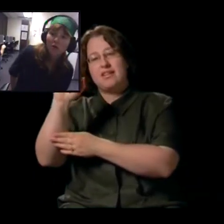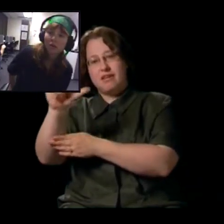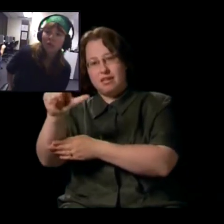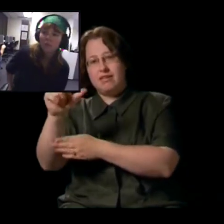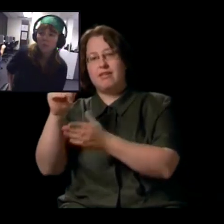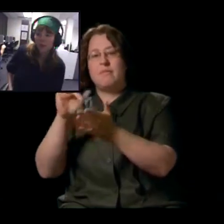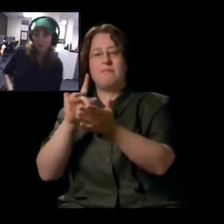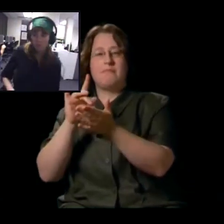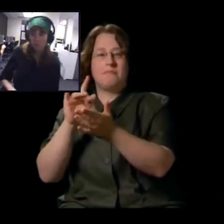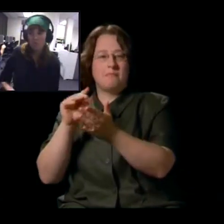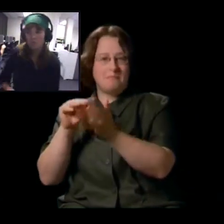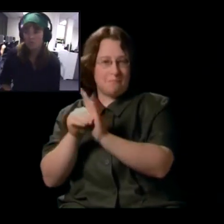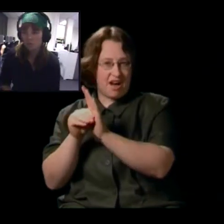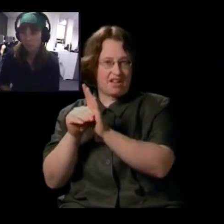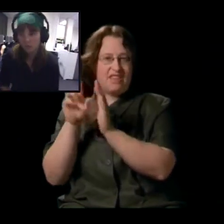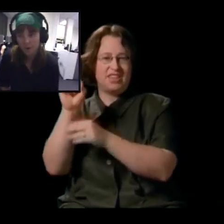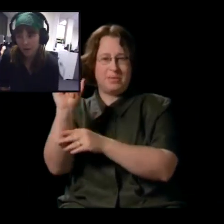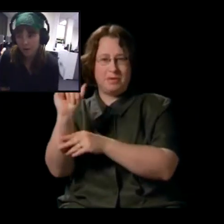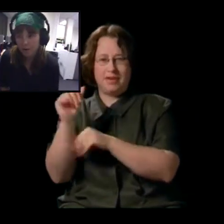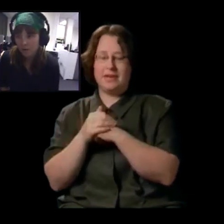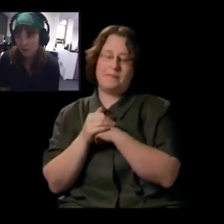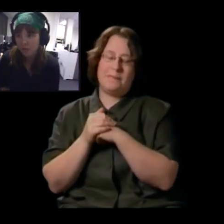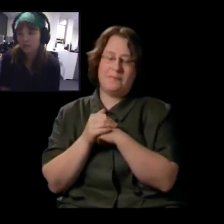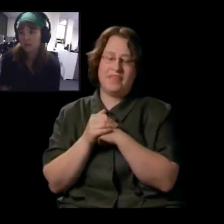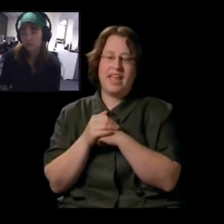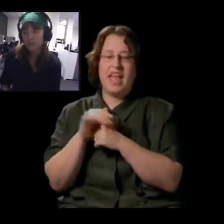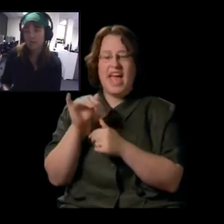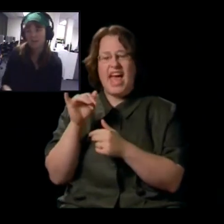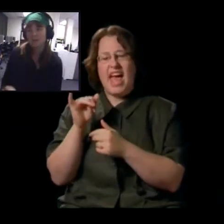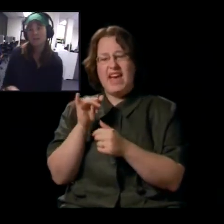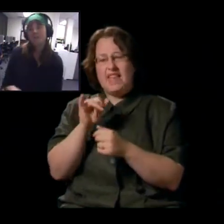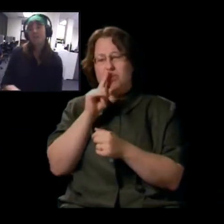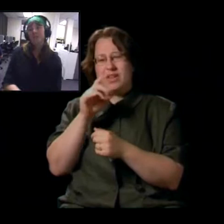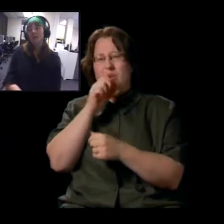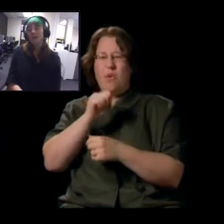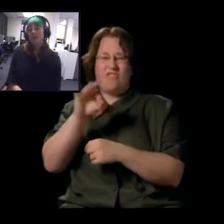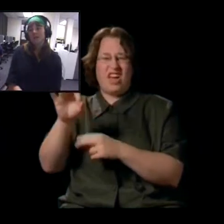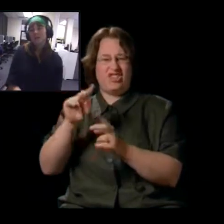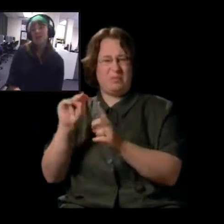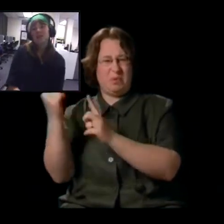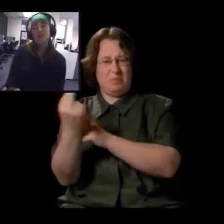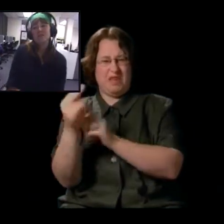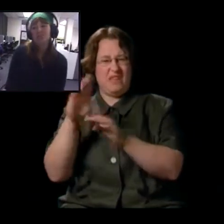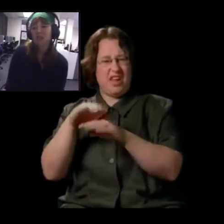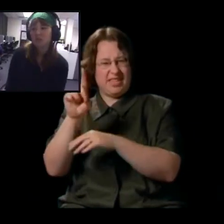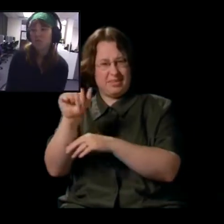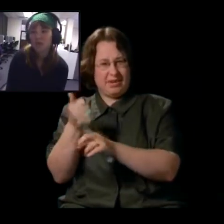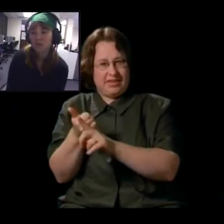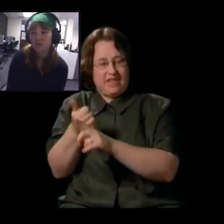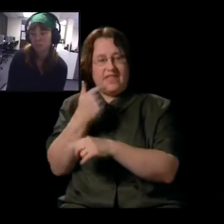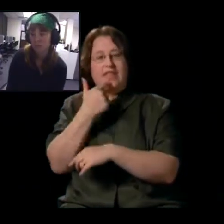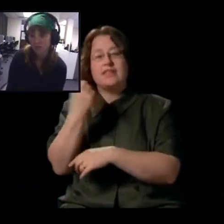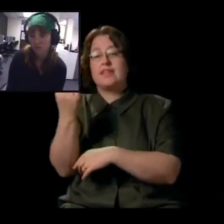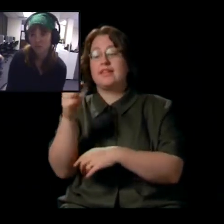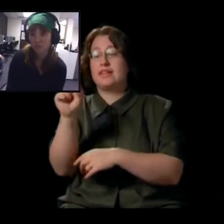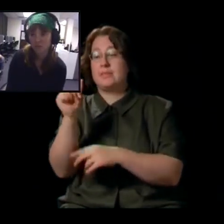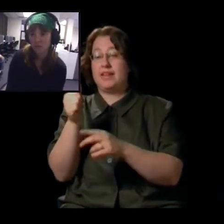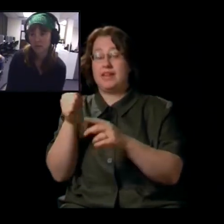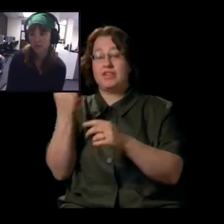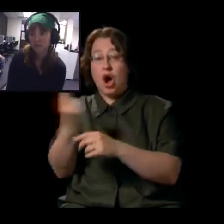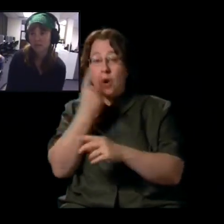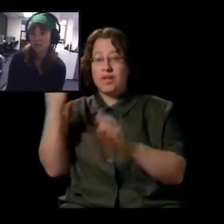called the medical model of disabilities. And that's a really old-fashioned perspective